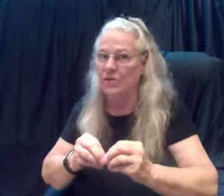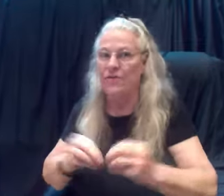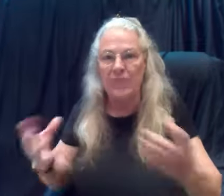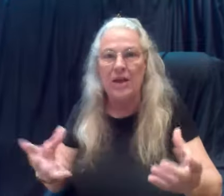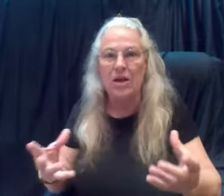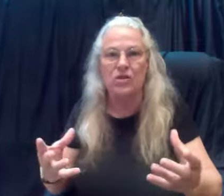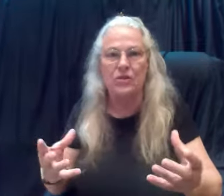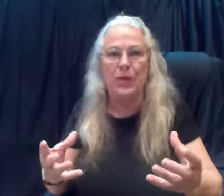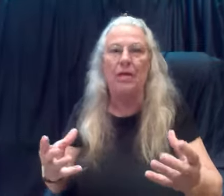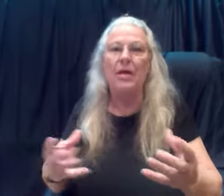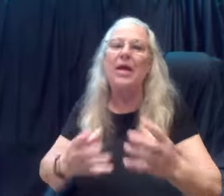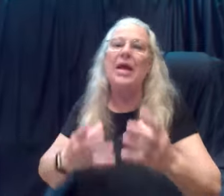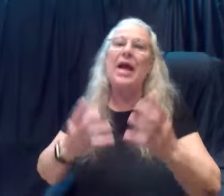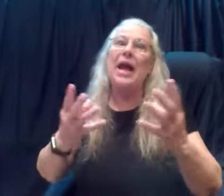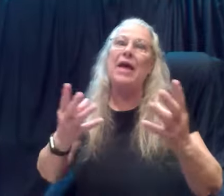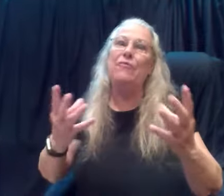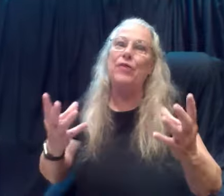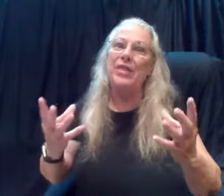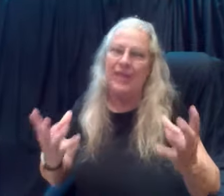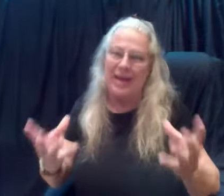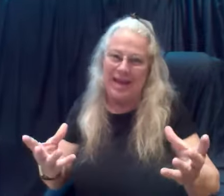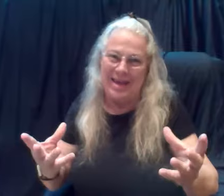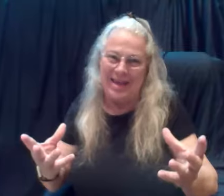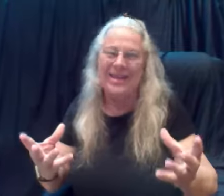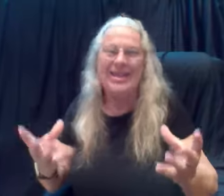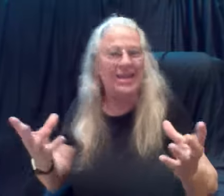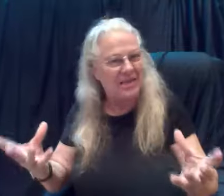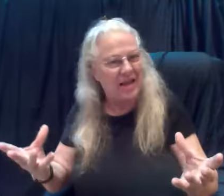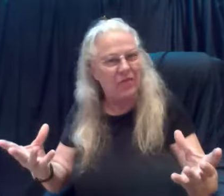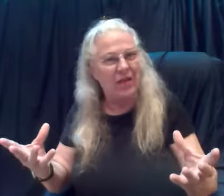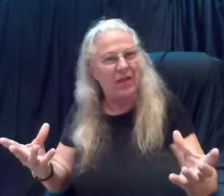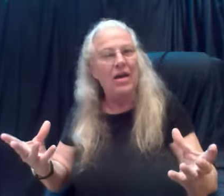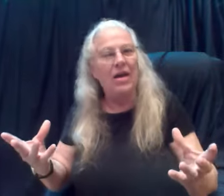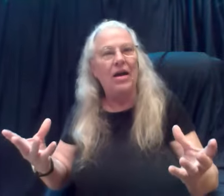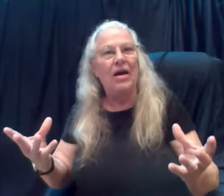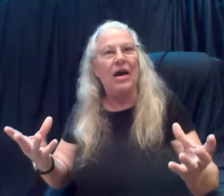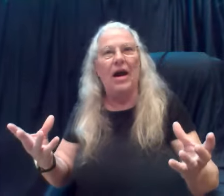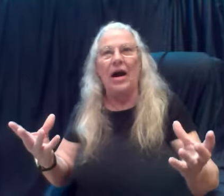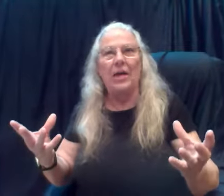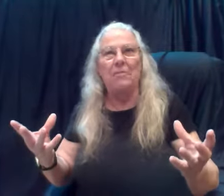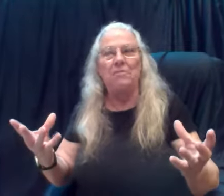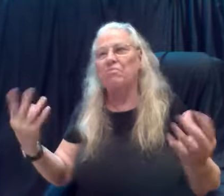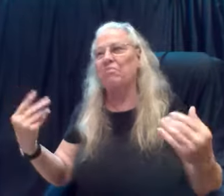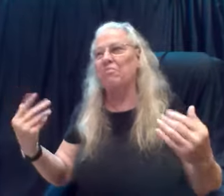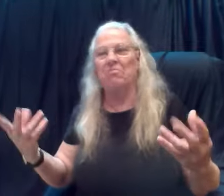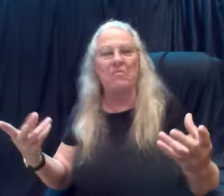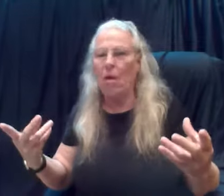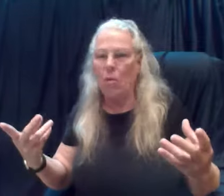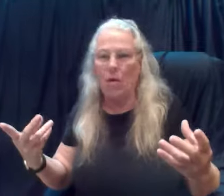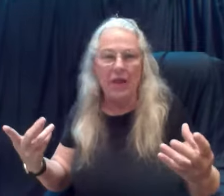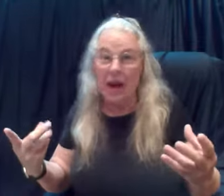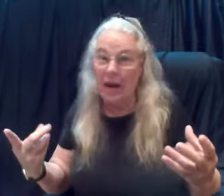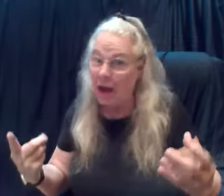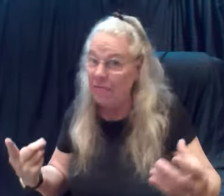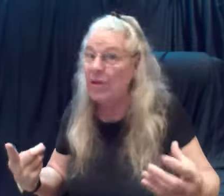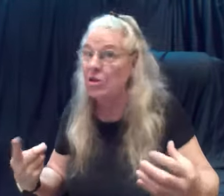finger spell everything that is out there. I'm not one that I like finger spelling